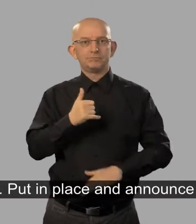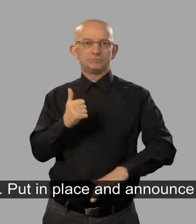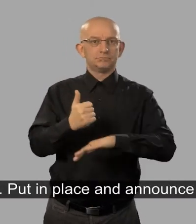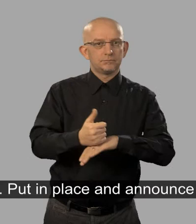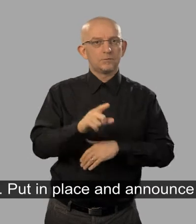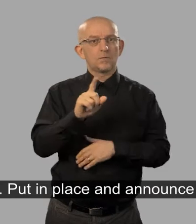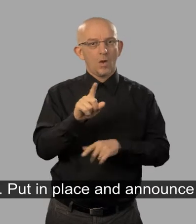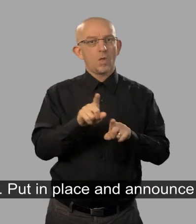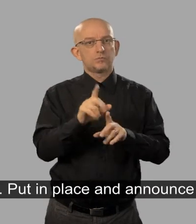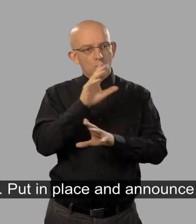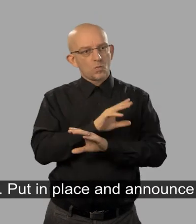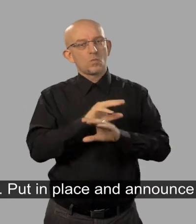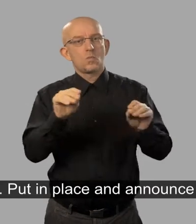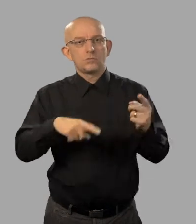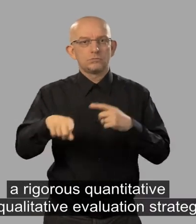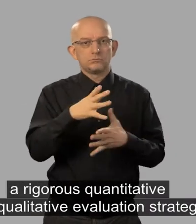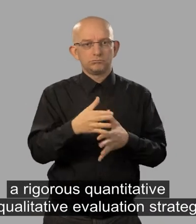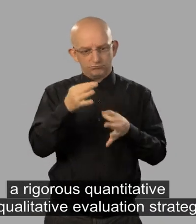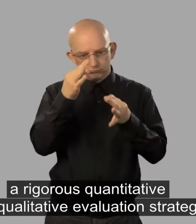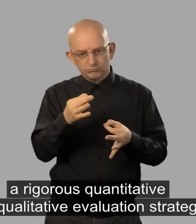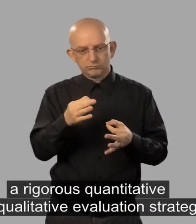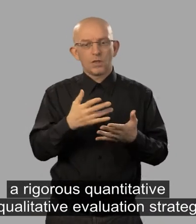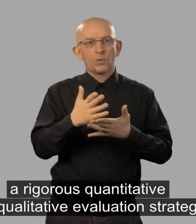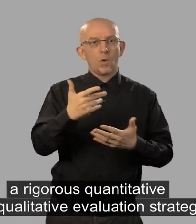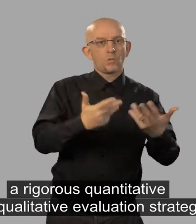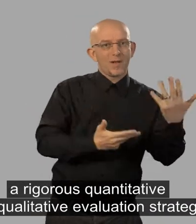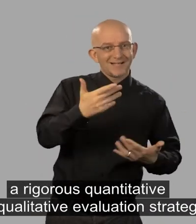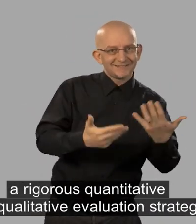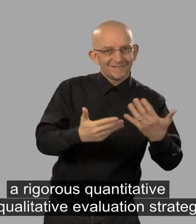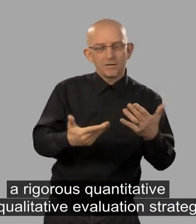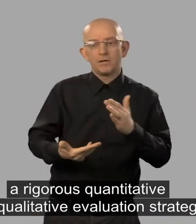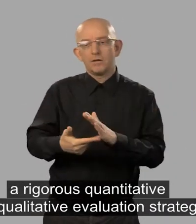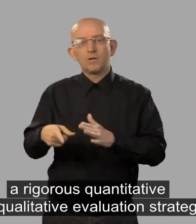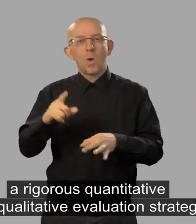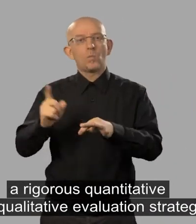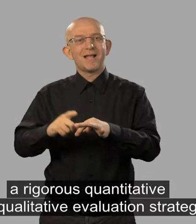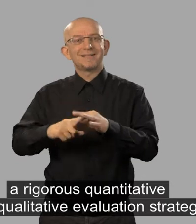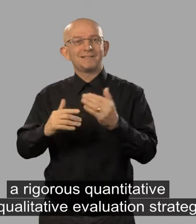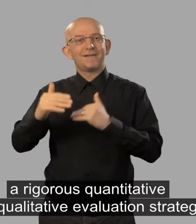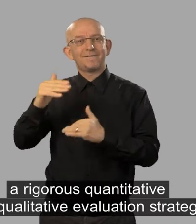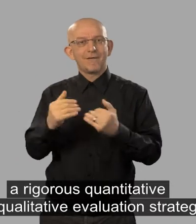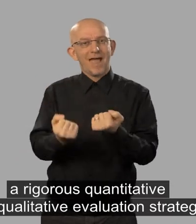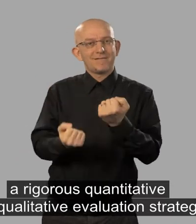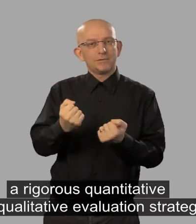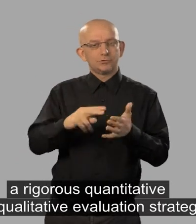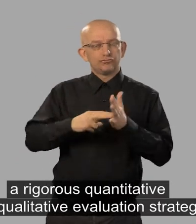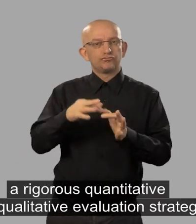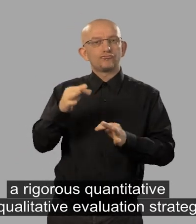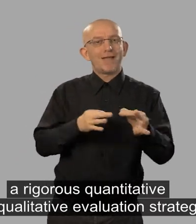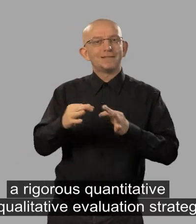in place and announce a rigorous quantitative and qualitative evaluation strategy with a scheduled